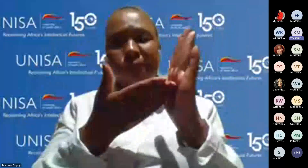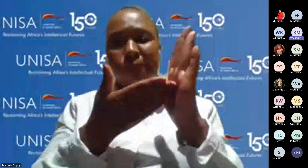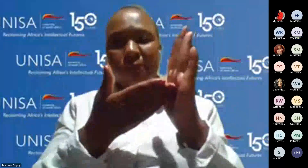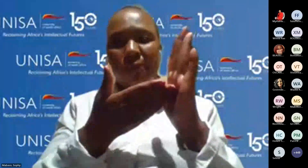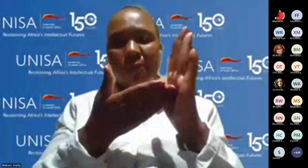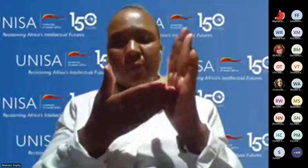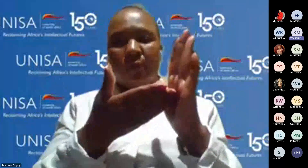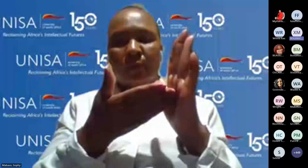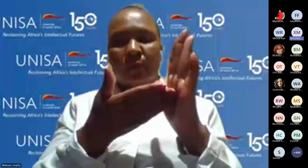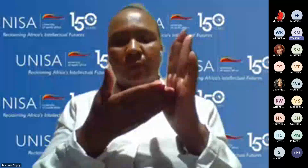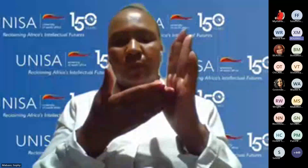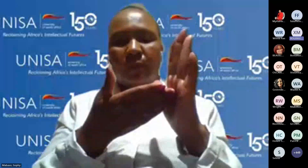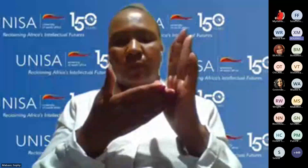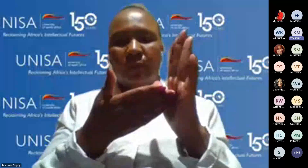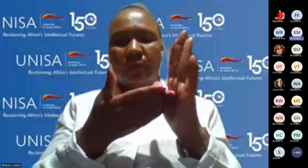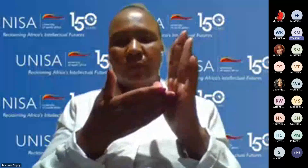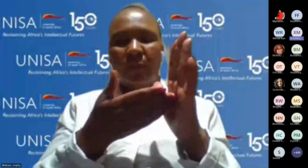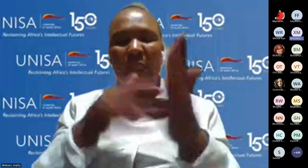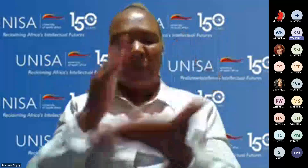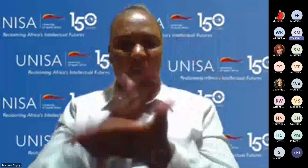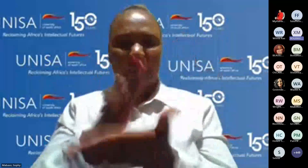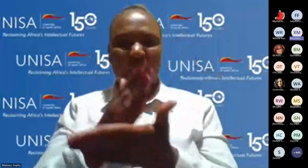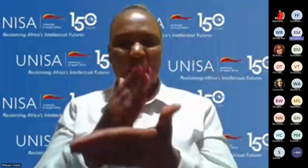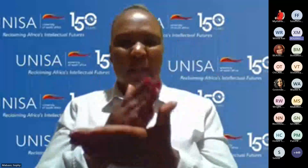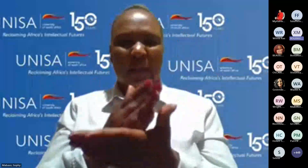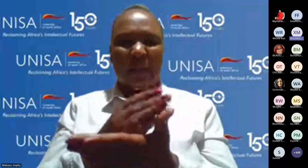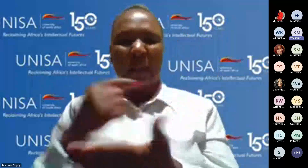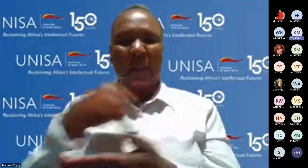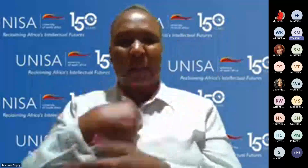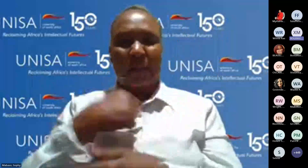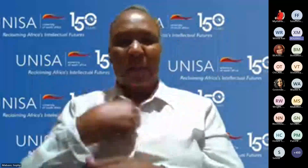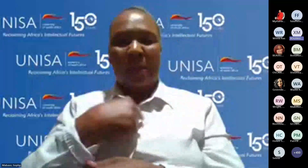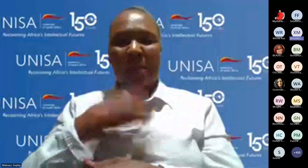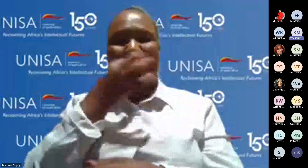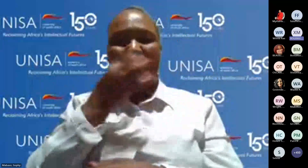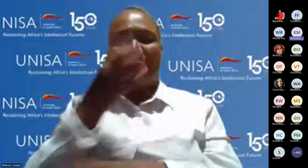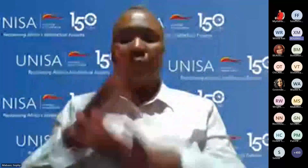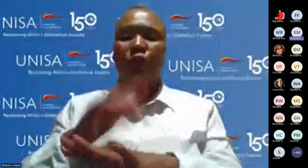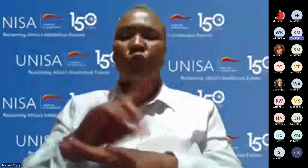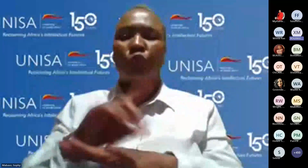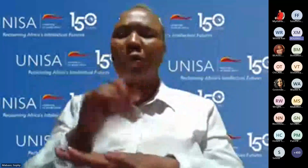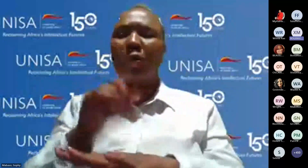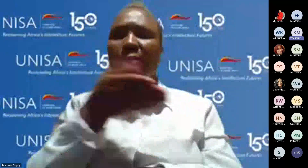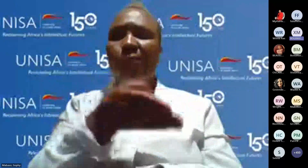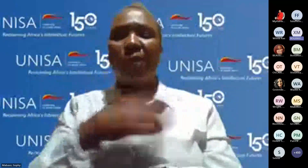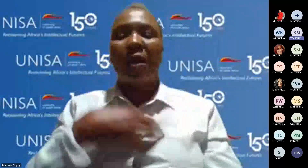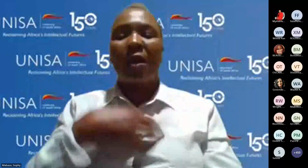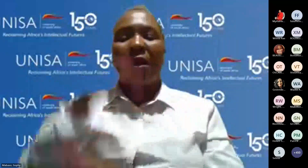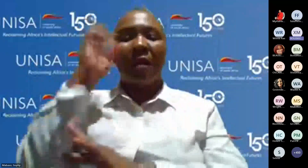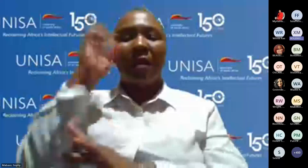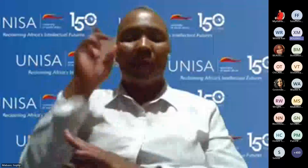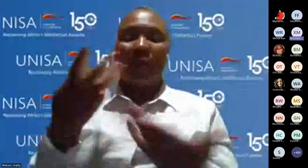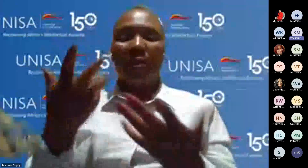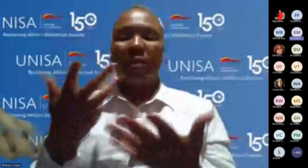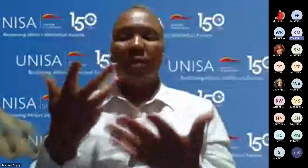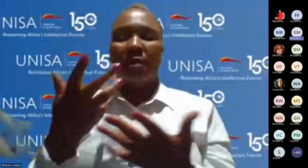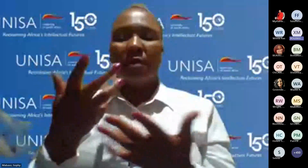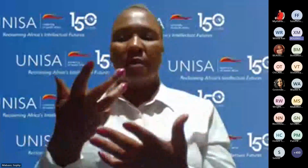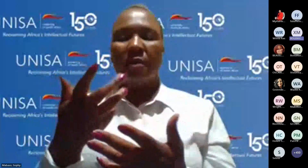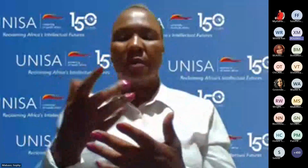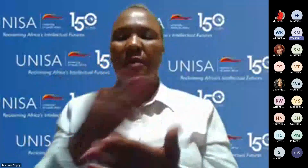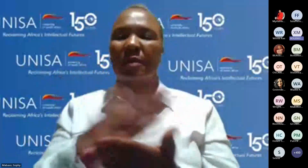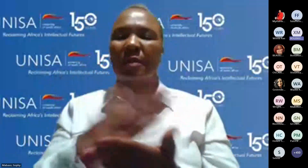it precisely about me paraphrasing what is there? Because remember, with